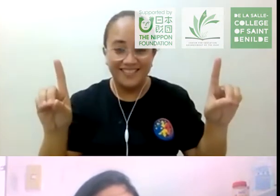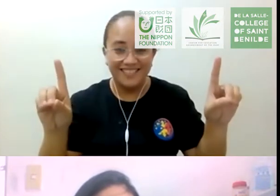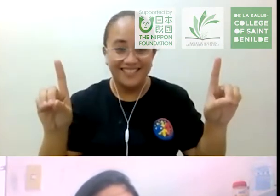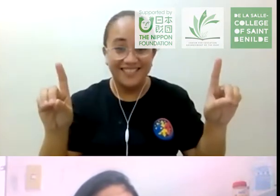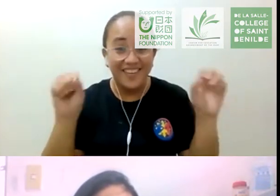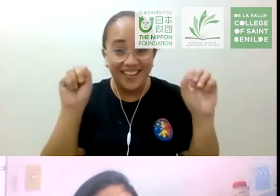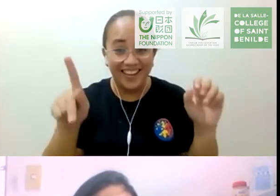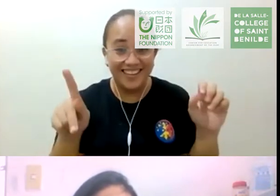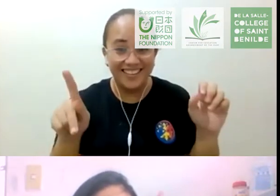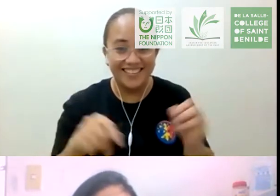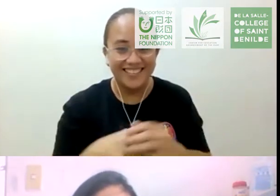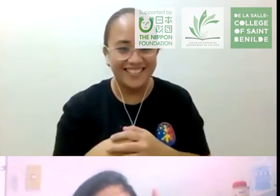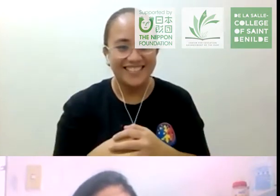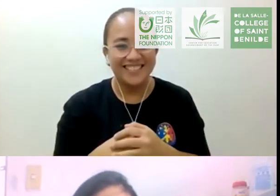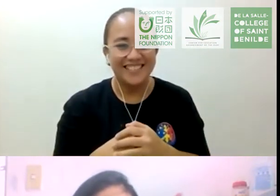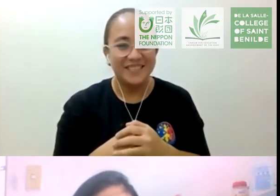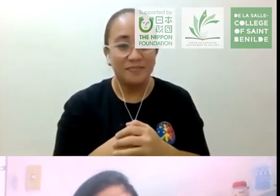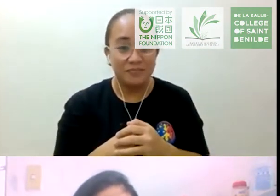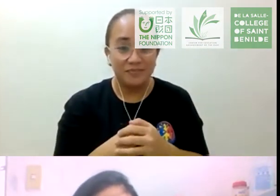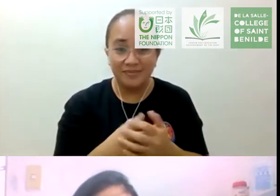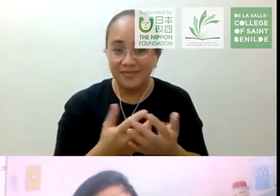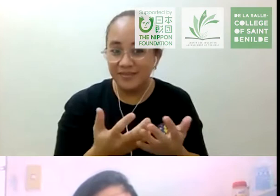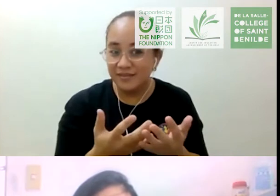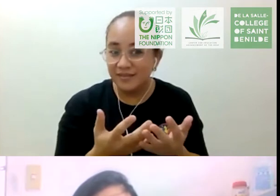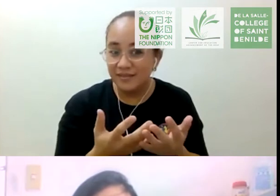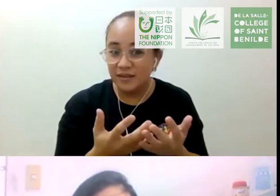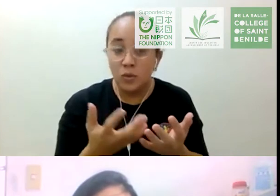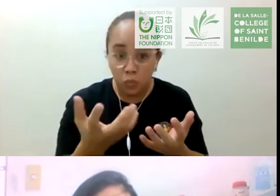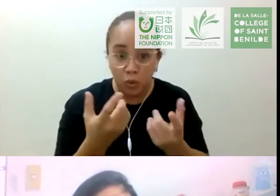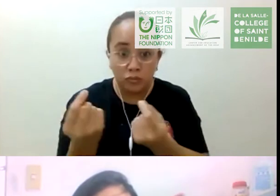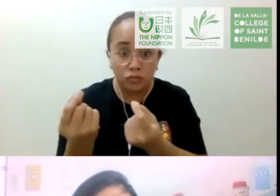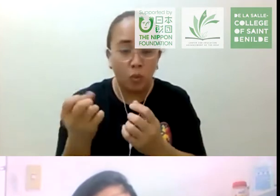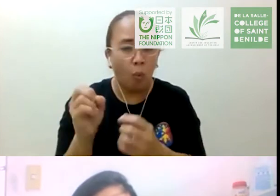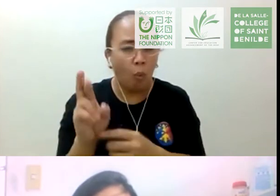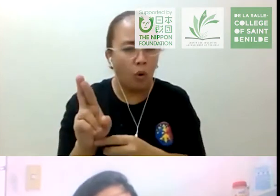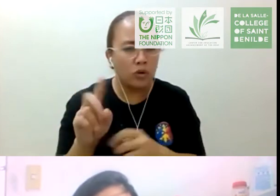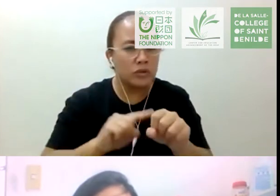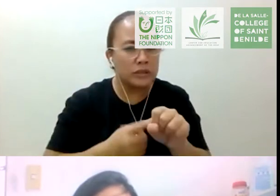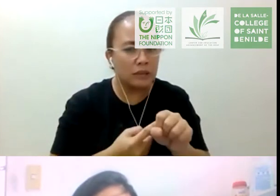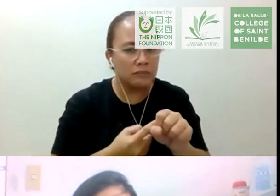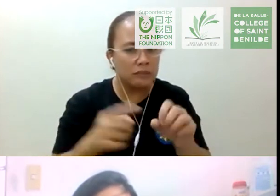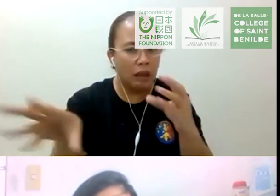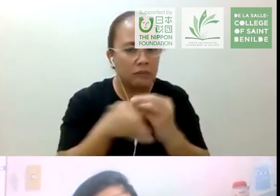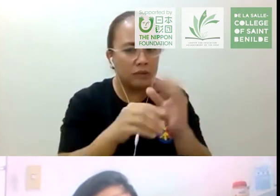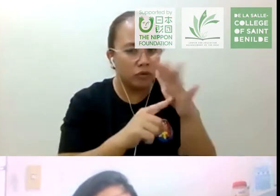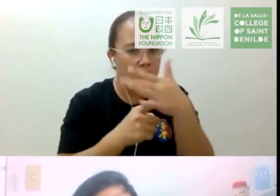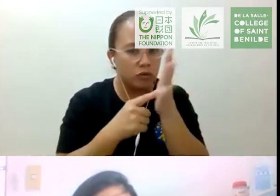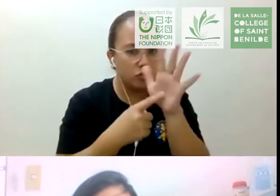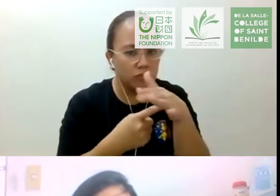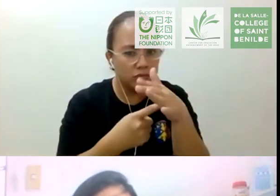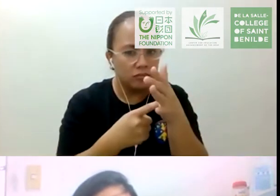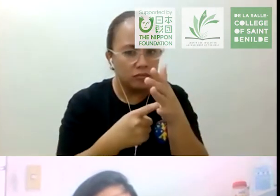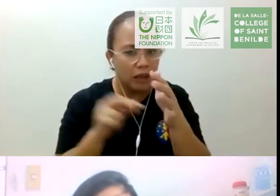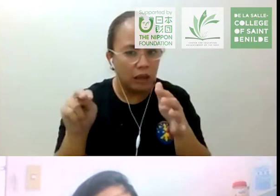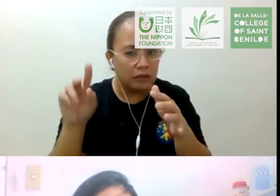Okay. Do you want to just do that, or you want to also start on orientation?